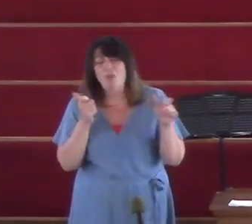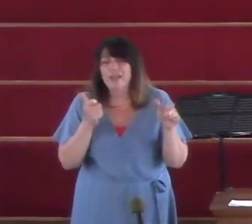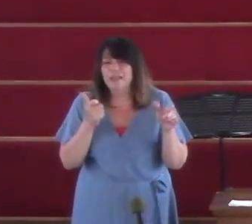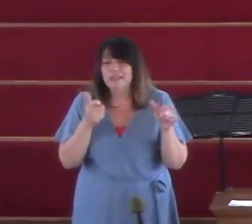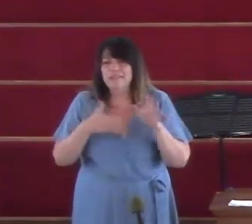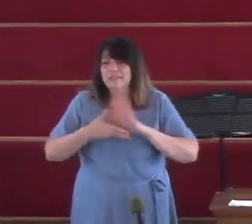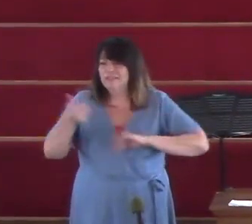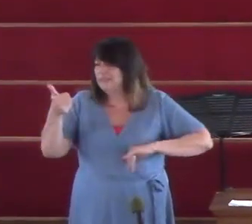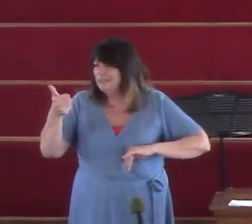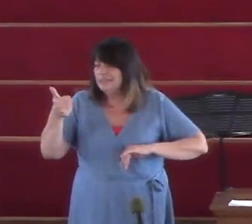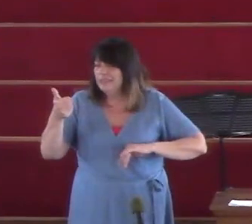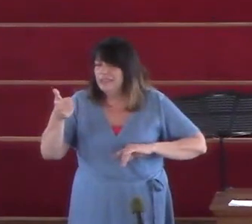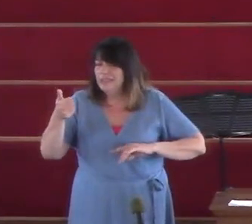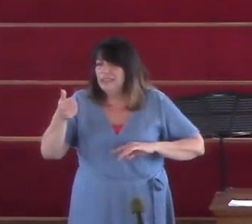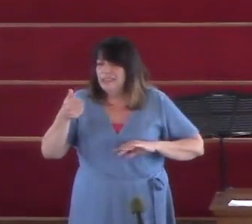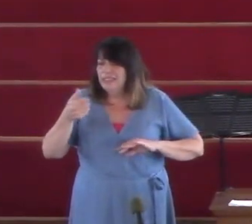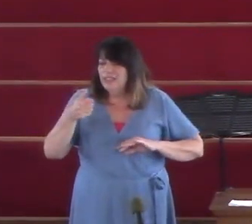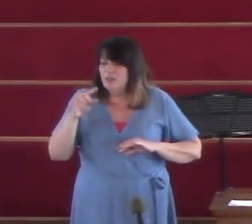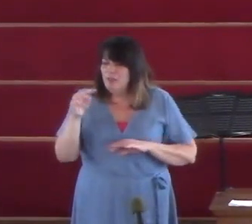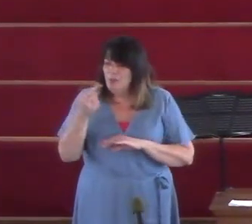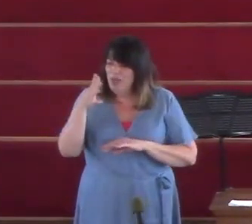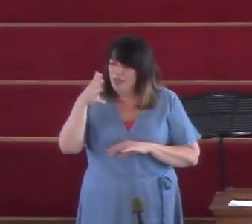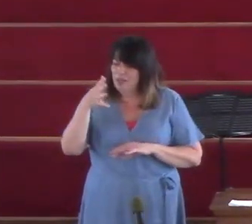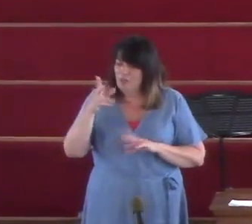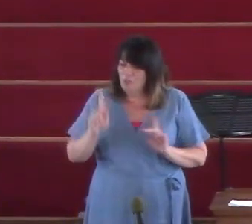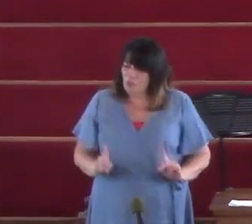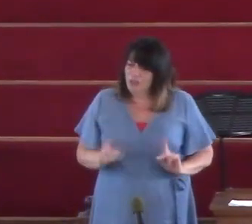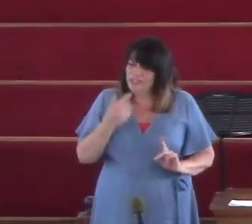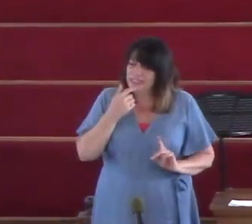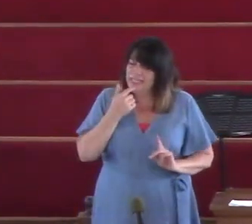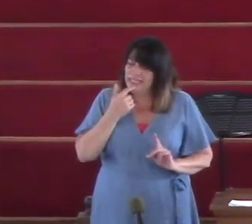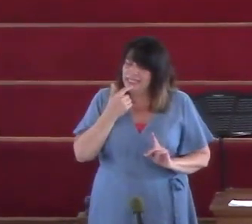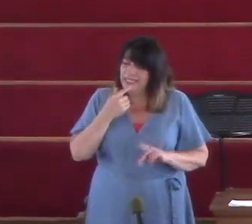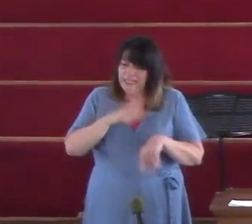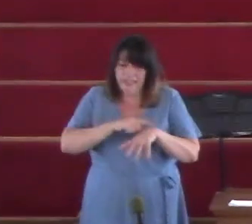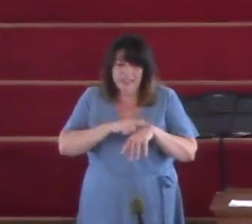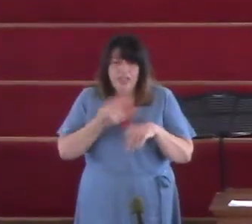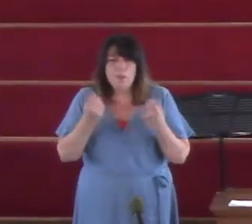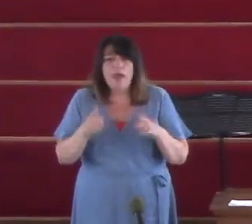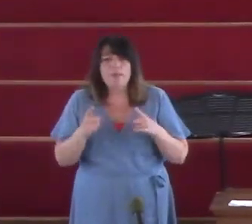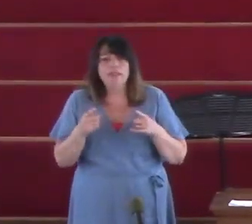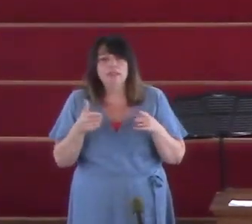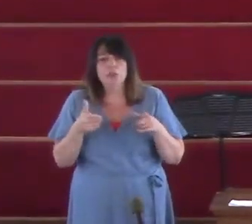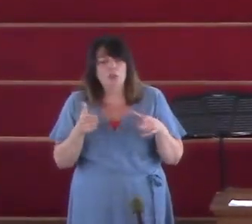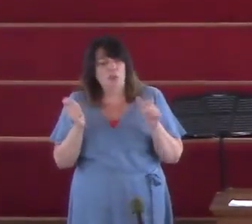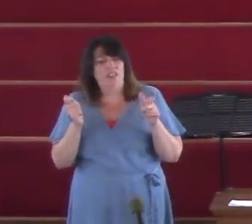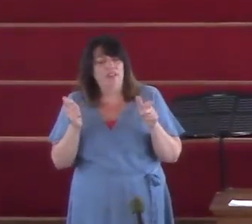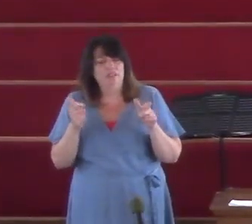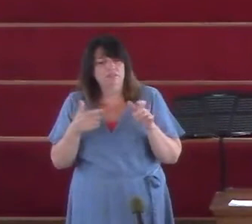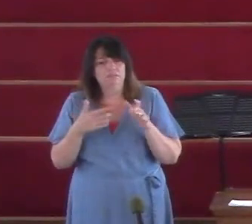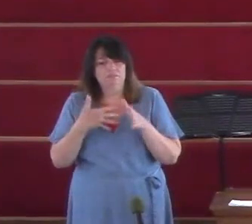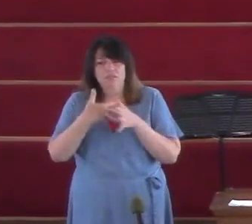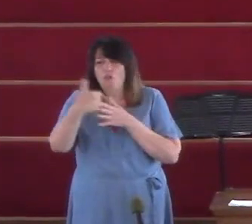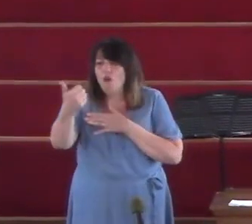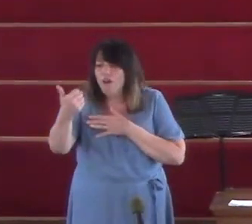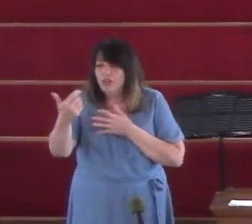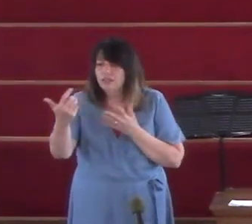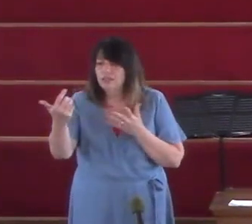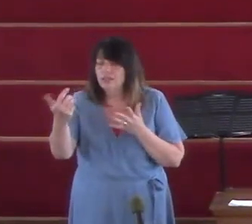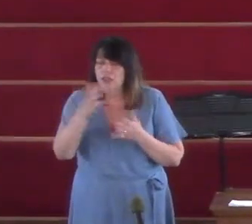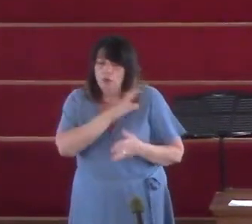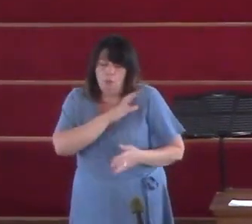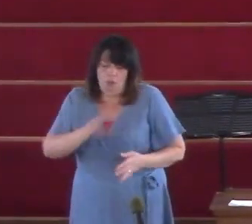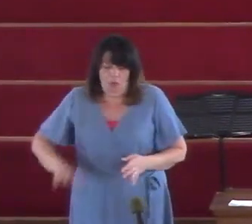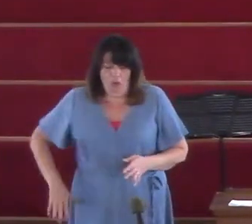one individual that said something about the time was passing by so fast, but only the things of God or Christ will